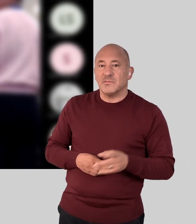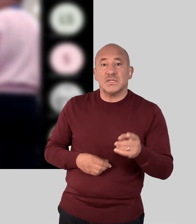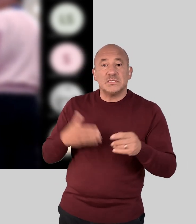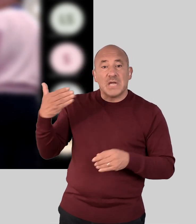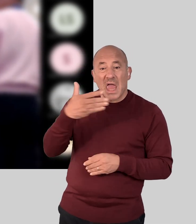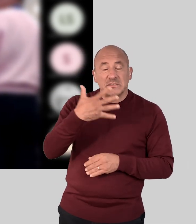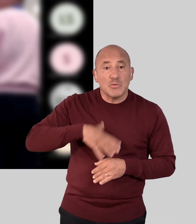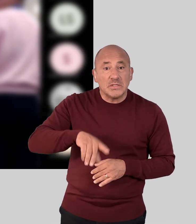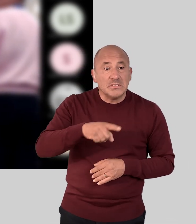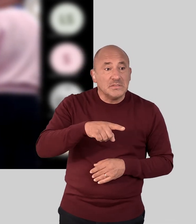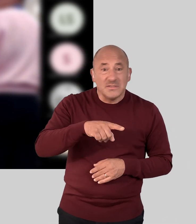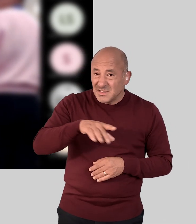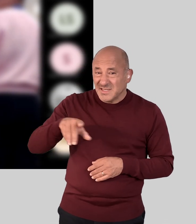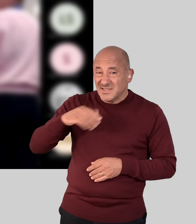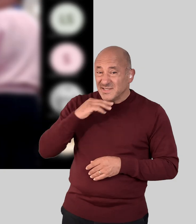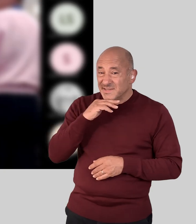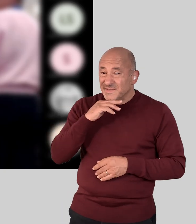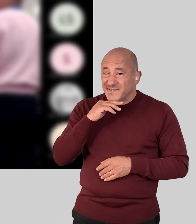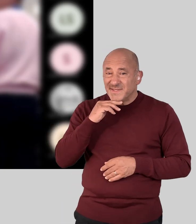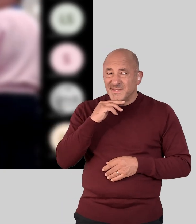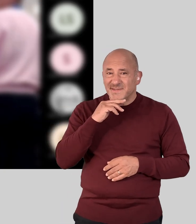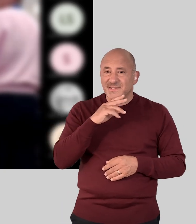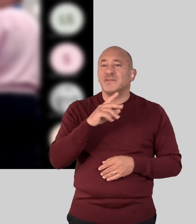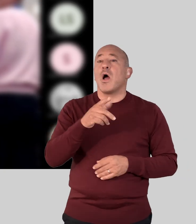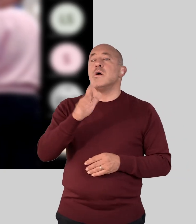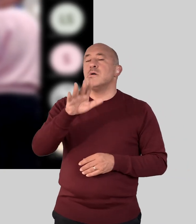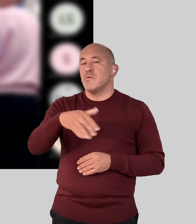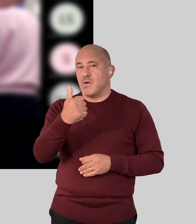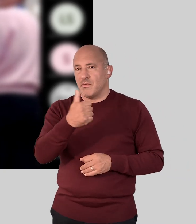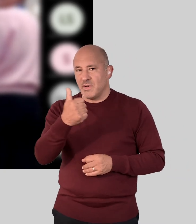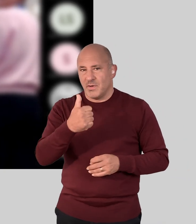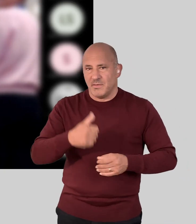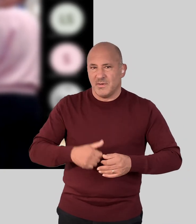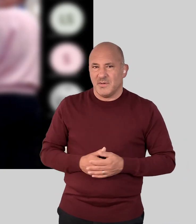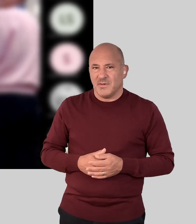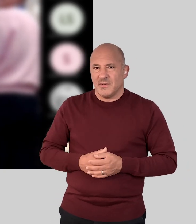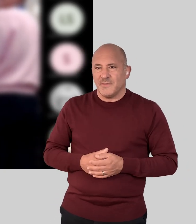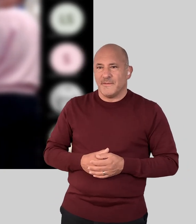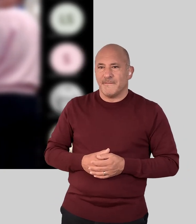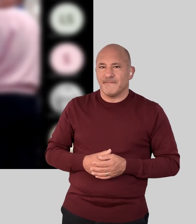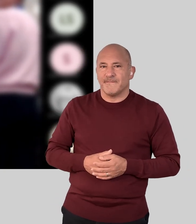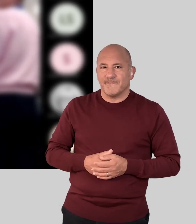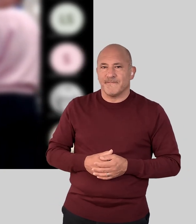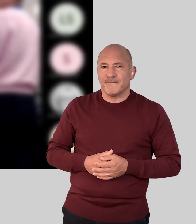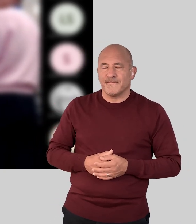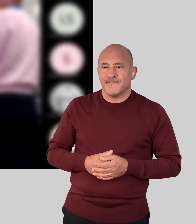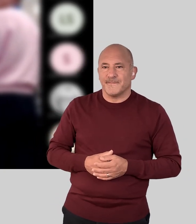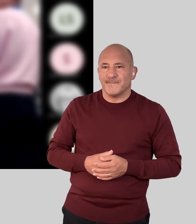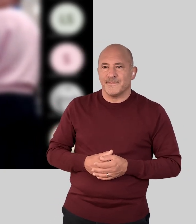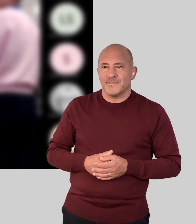Oh, have you got that? Is it this one here? Oh, you want a slide? Yeah, please. I was just staring, yeah. While Lisa's setting